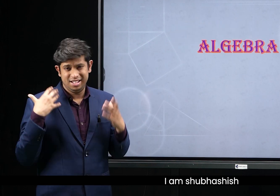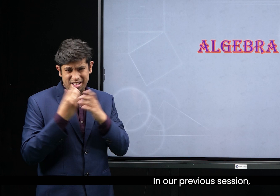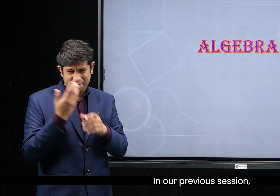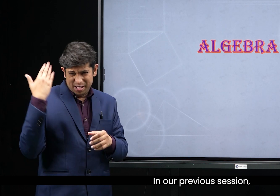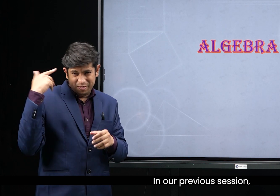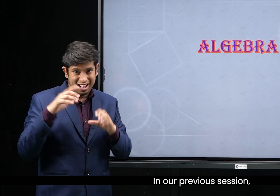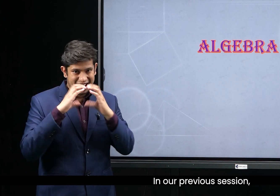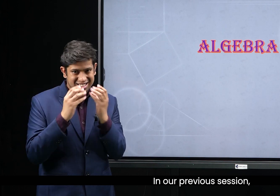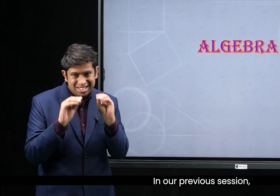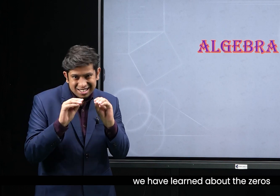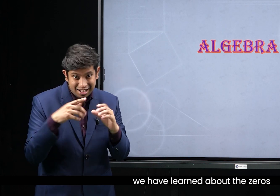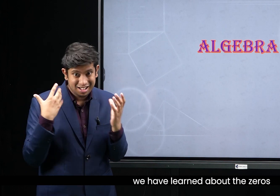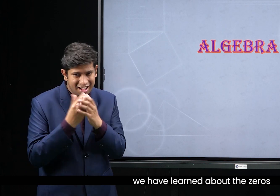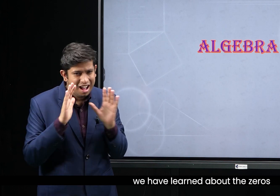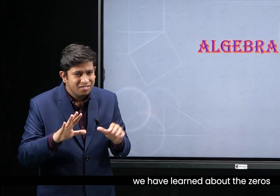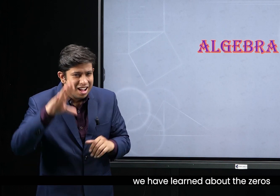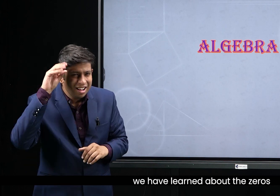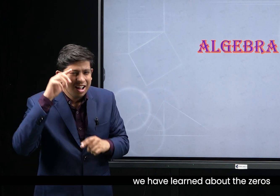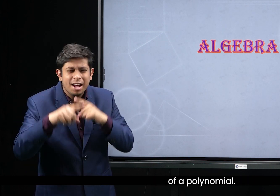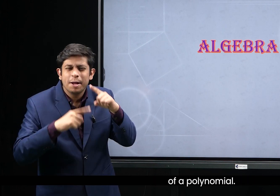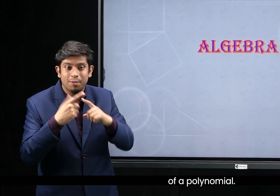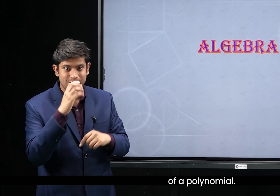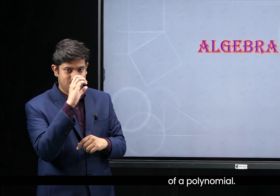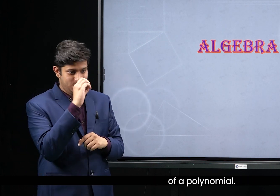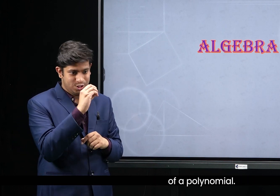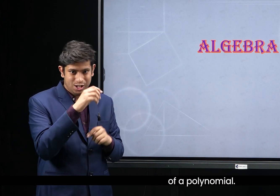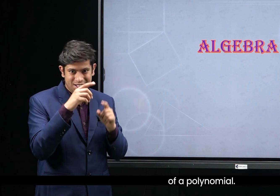In our previous session, we have learnt about the zeros of a polynomial.